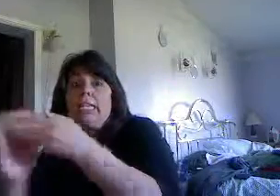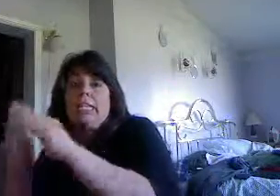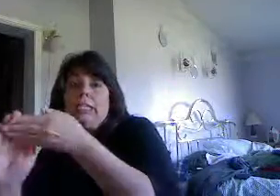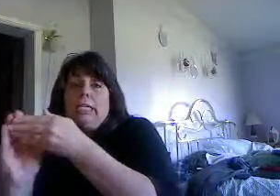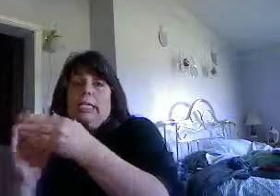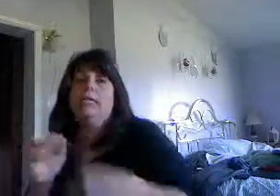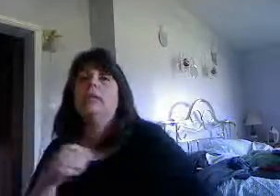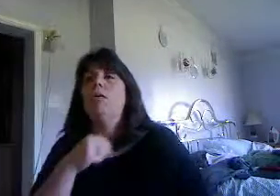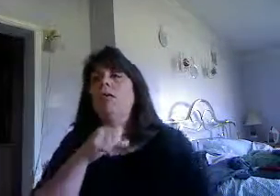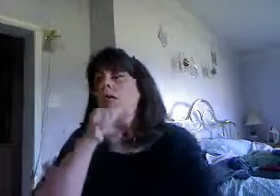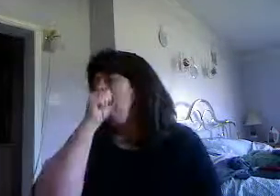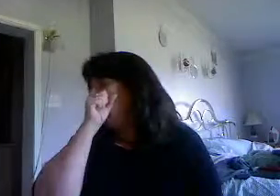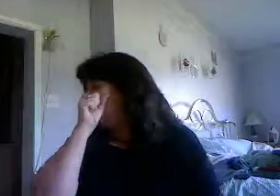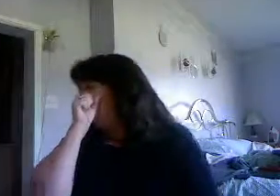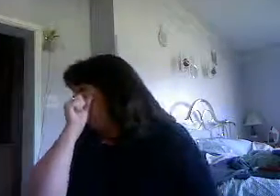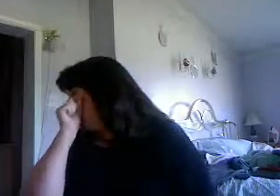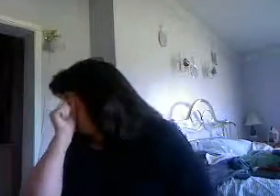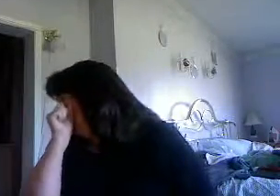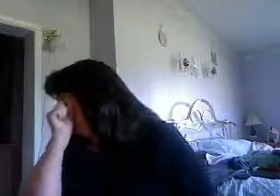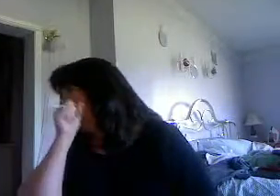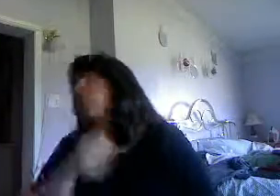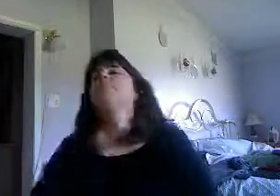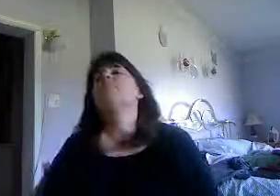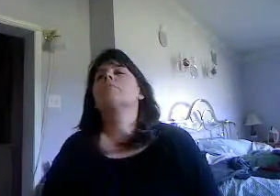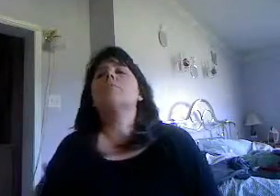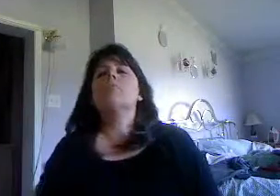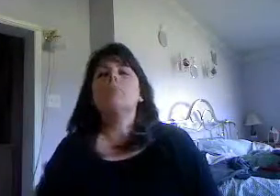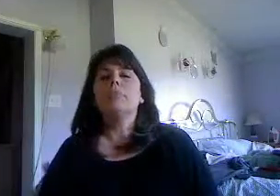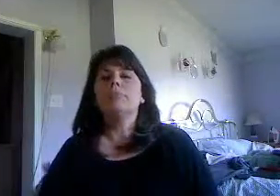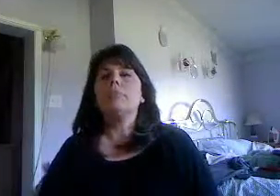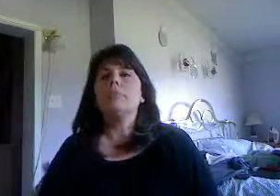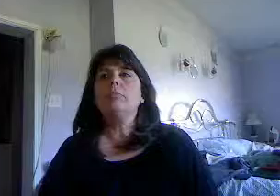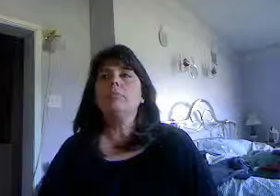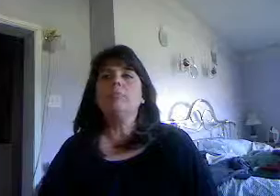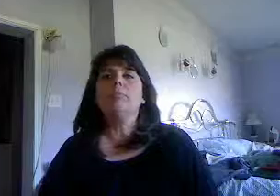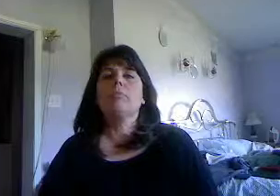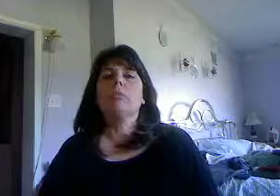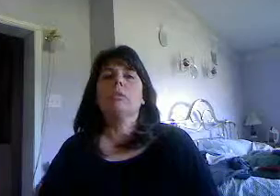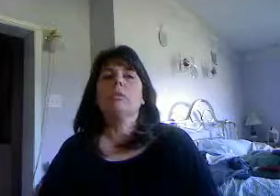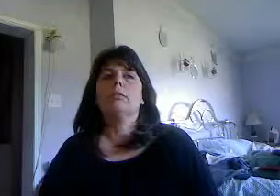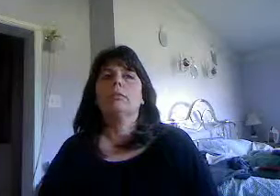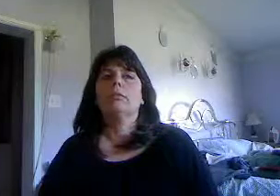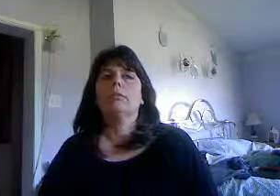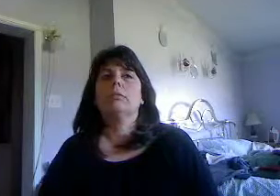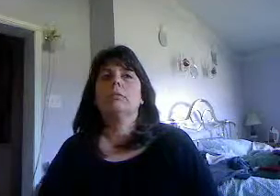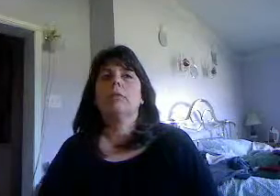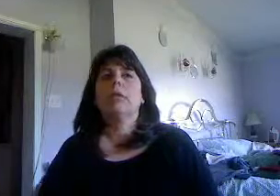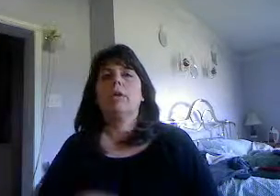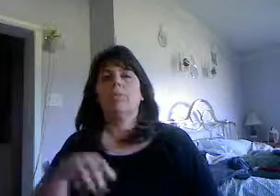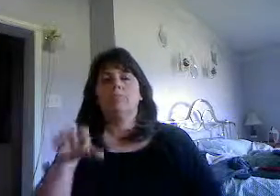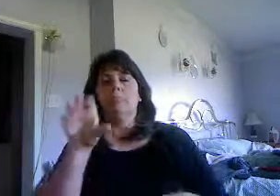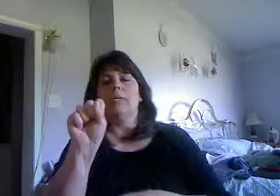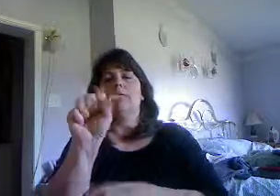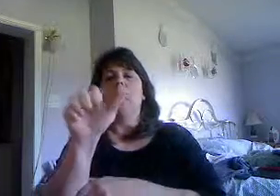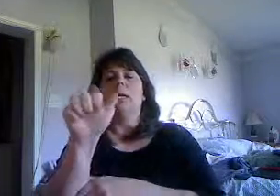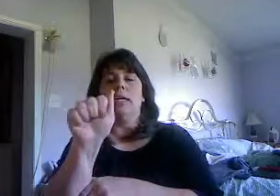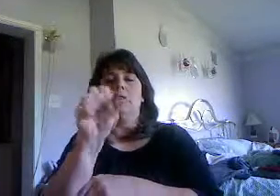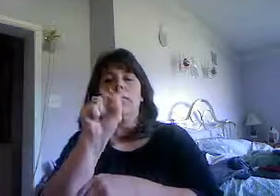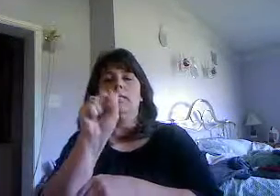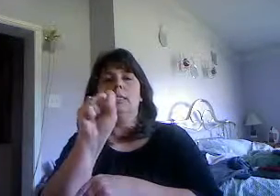manufacturing to large assembly line production. When you have an assembly line, production is done on large conveyor belts, and you